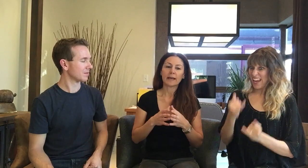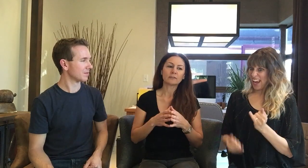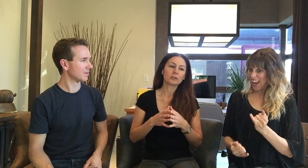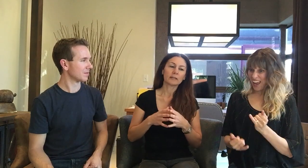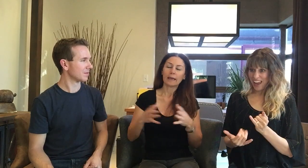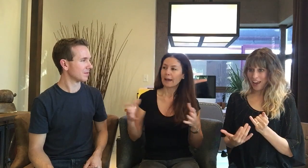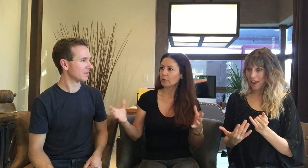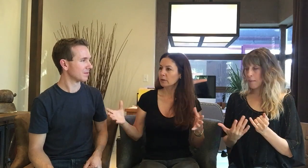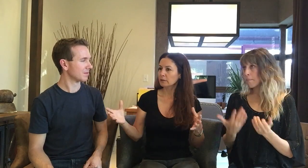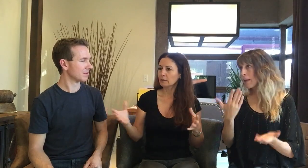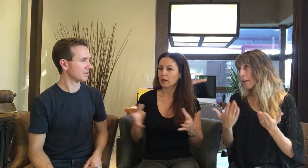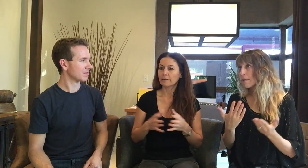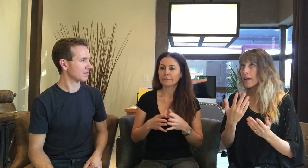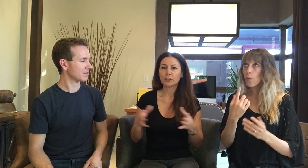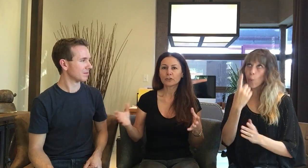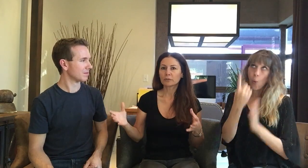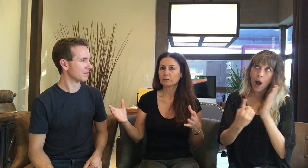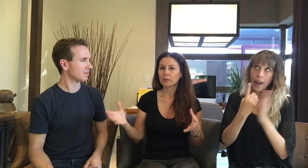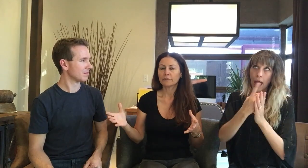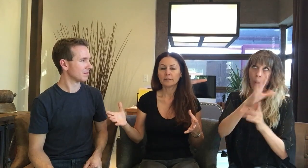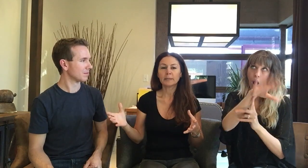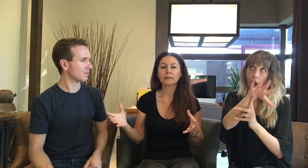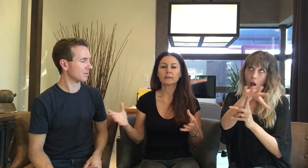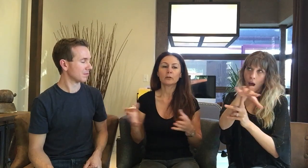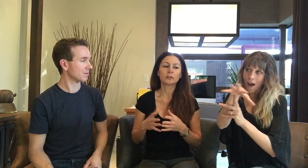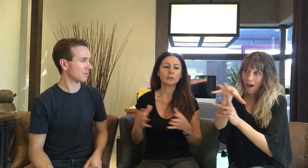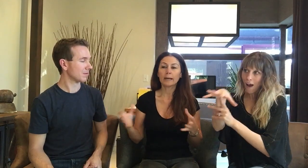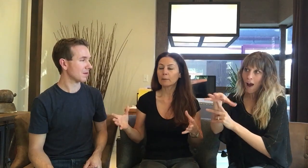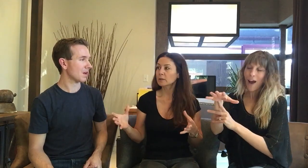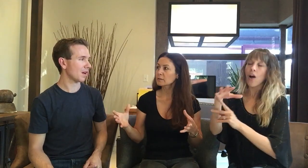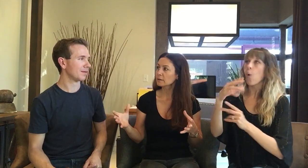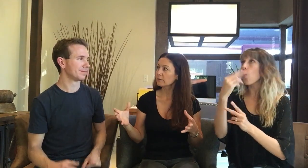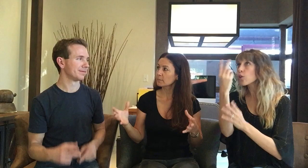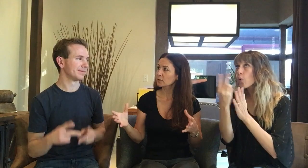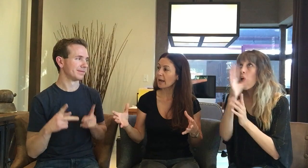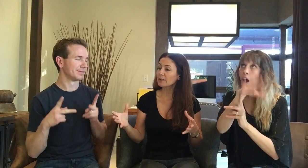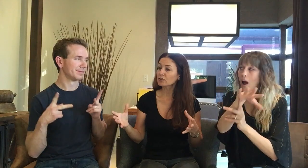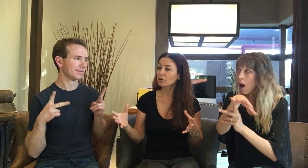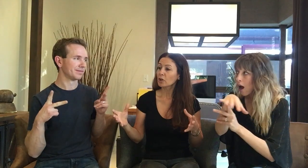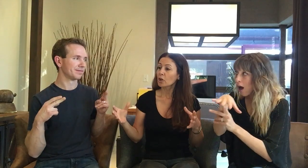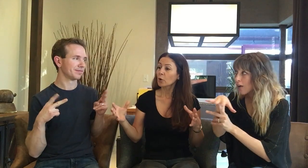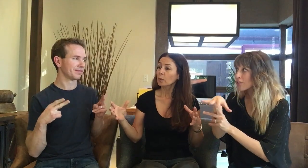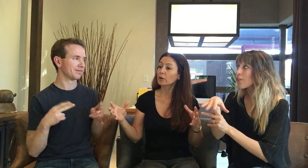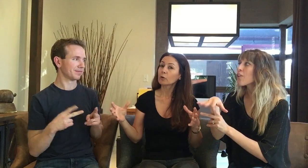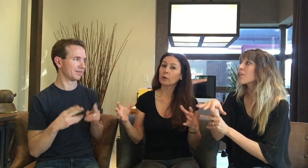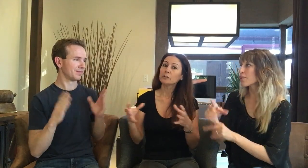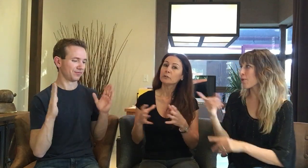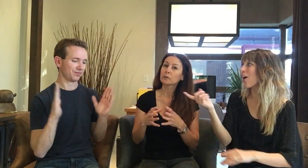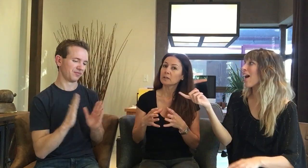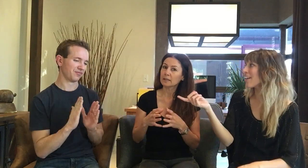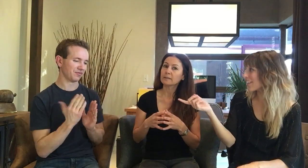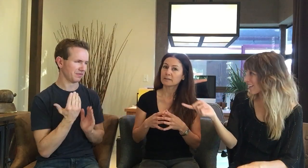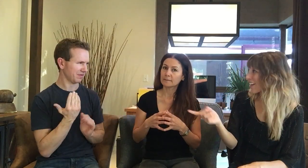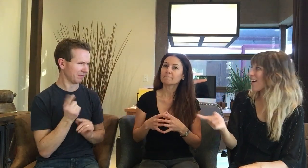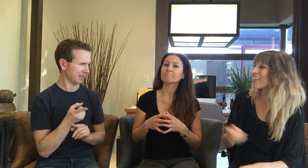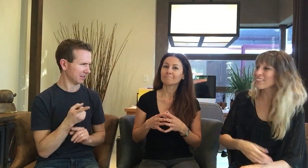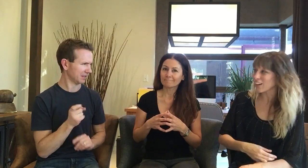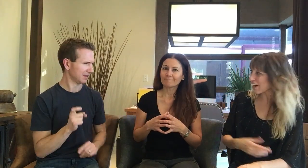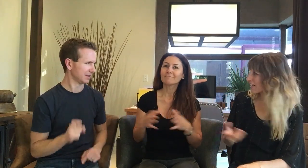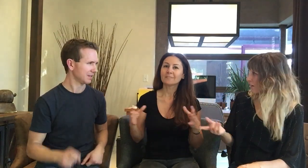that took an hour footage, filming, or 2 hours from scratch, we are going to edit it down, right?